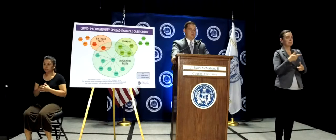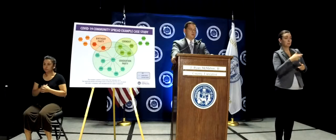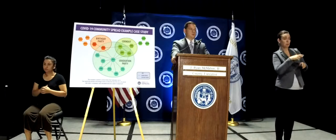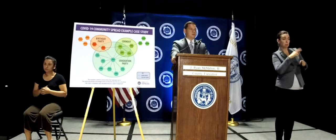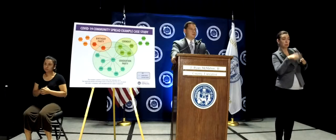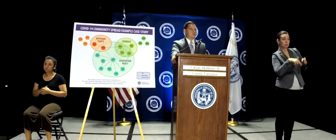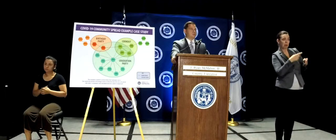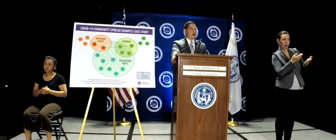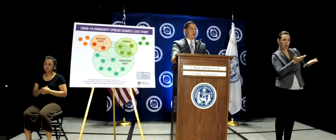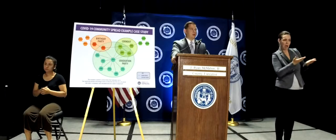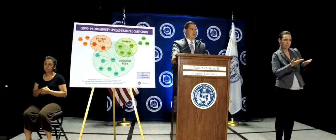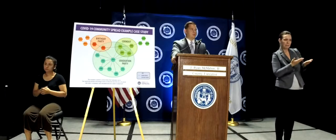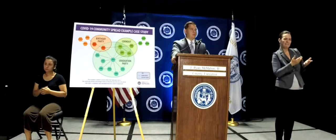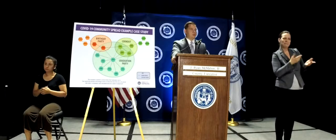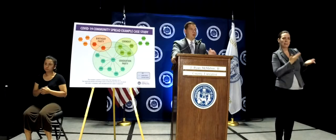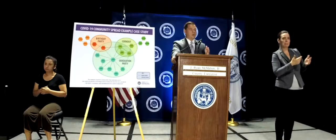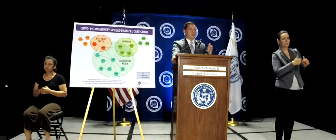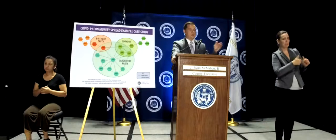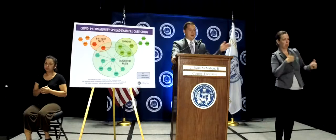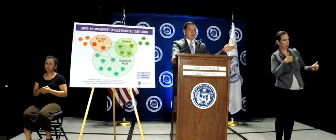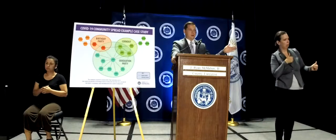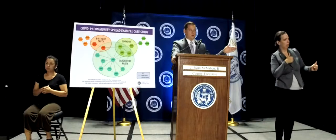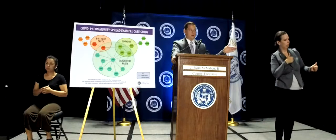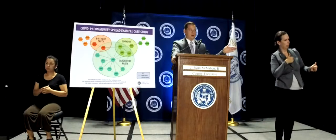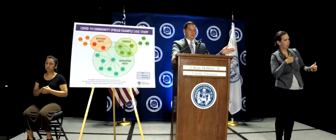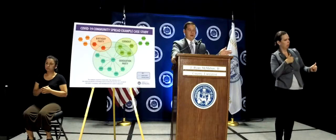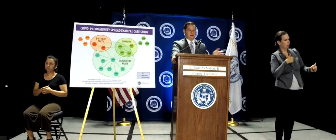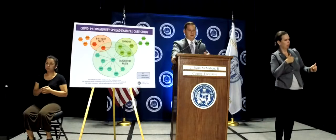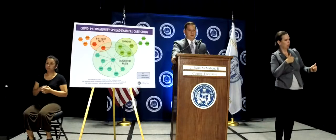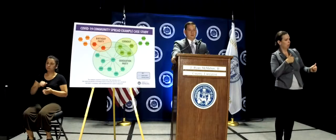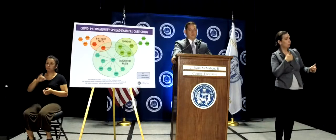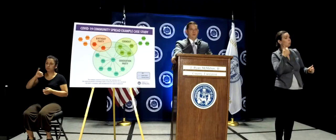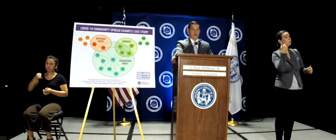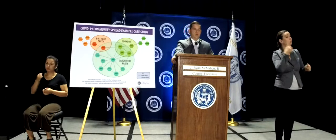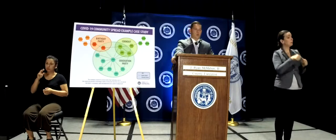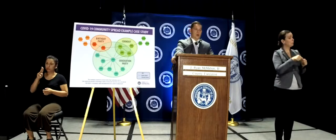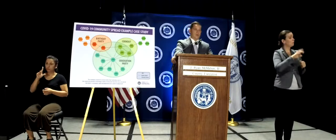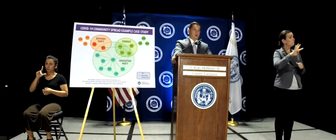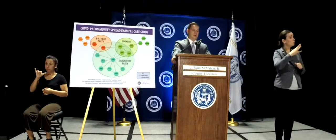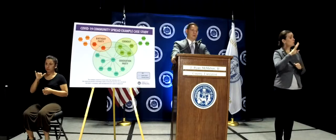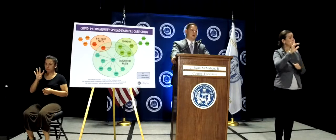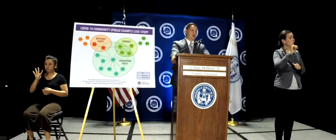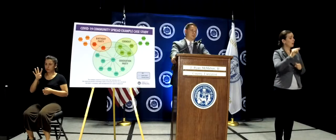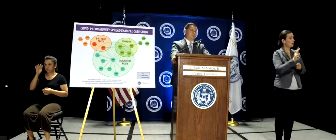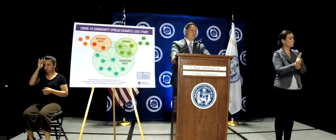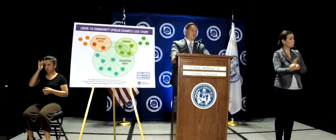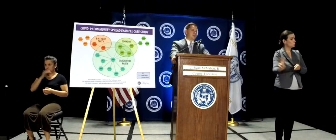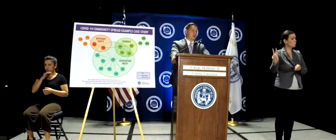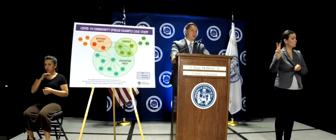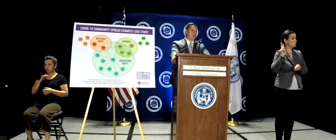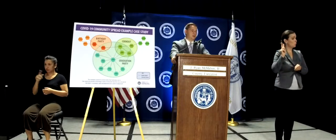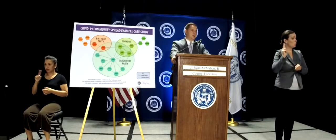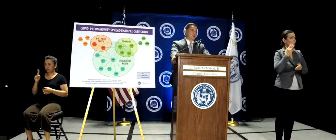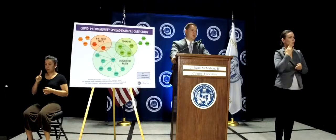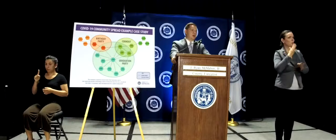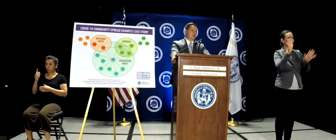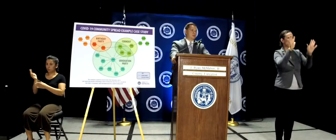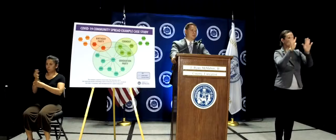2-week cycle since the holiday. Remember, going into the holiday weekend, we had very good weather, people